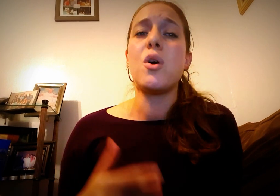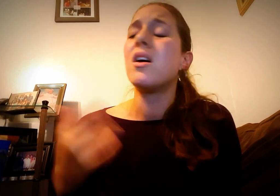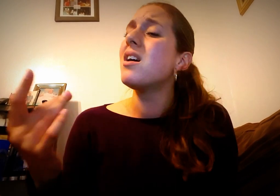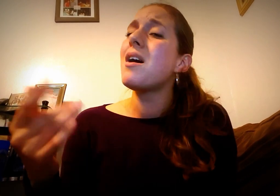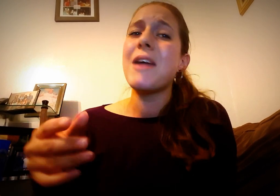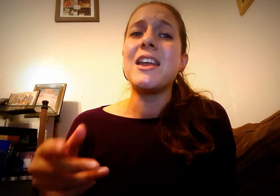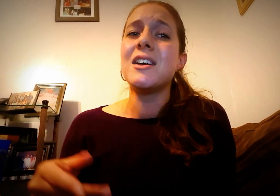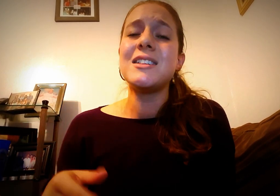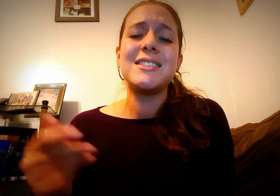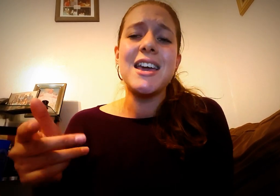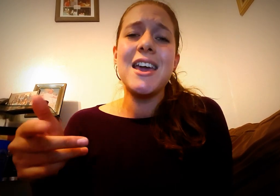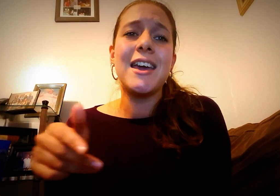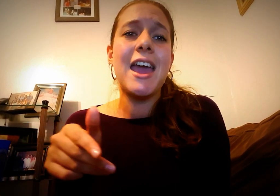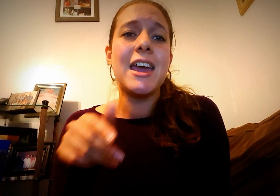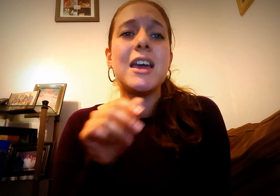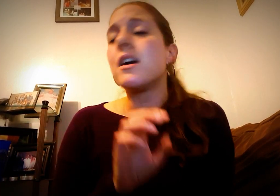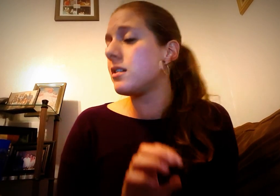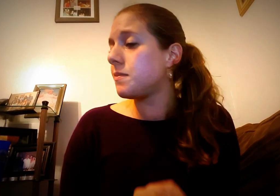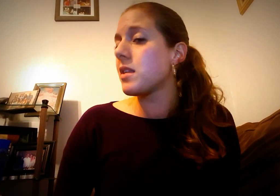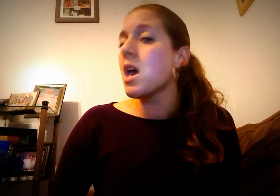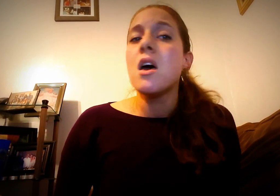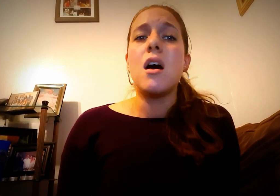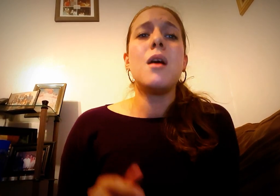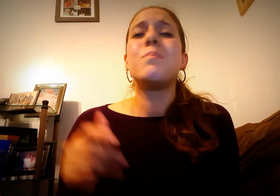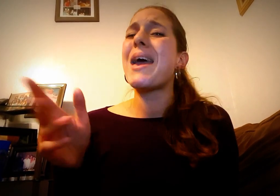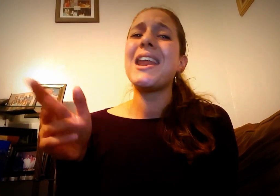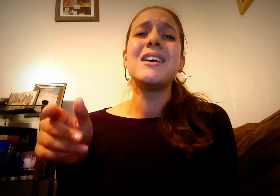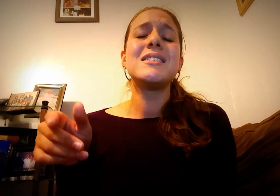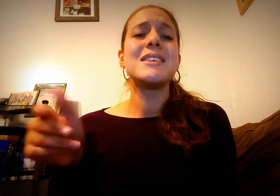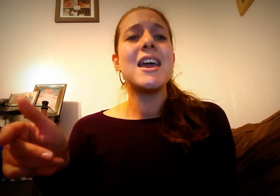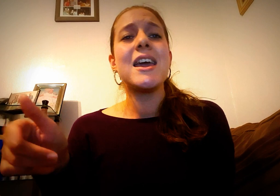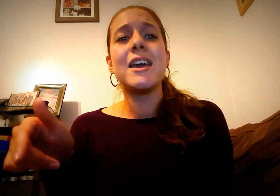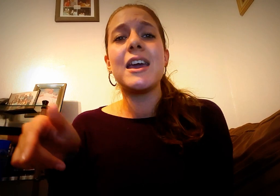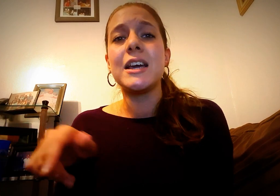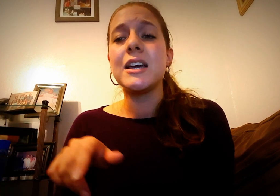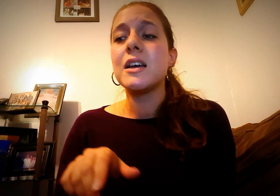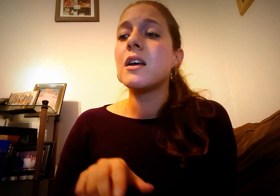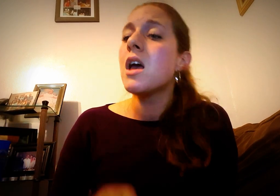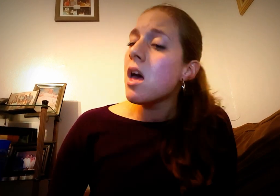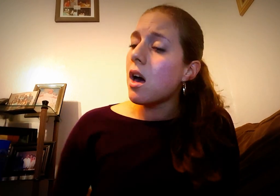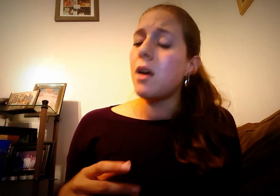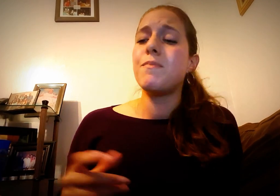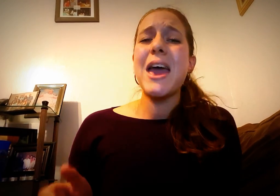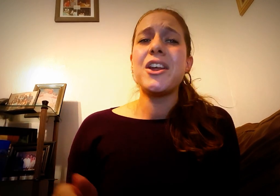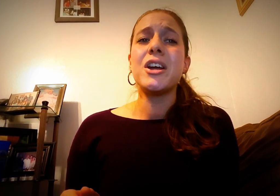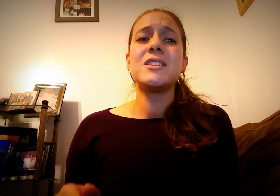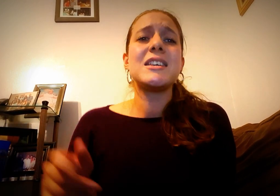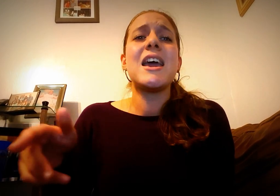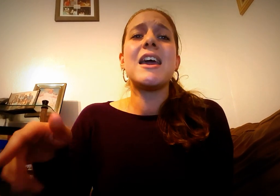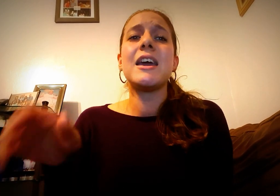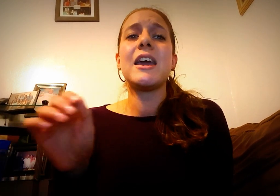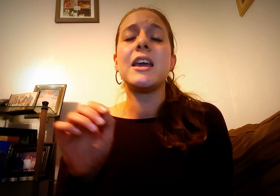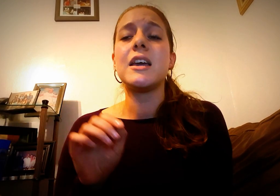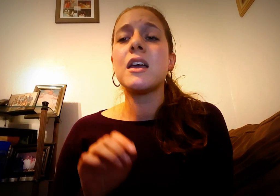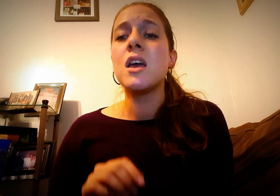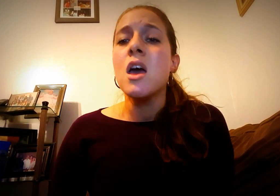a better day. A better day. A better day.